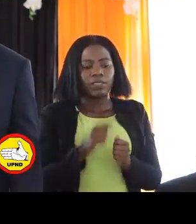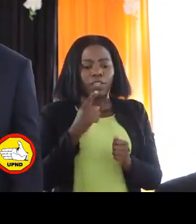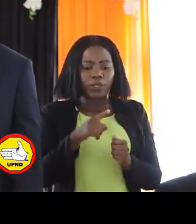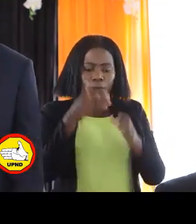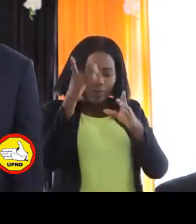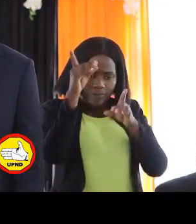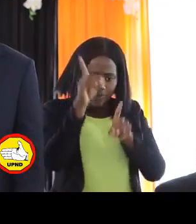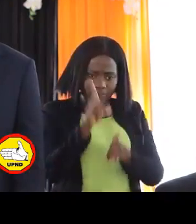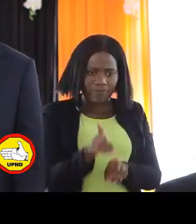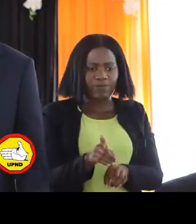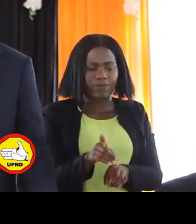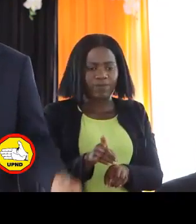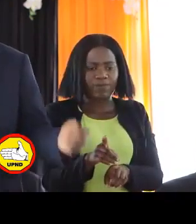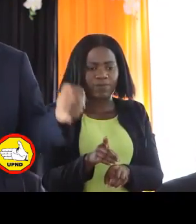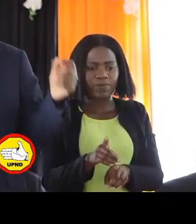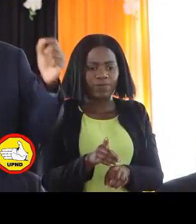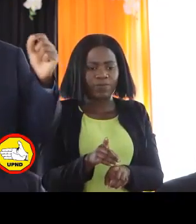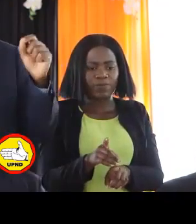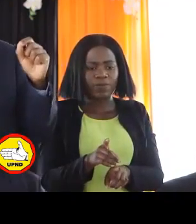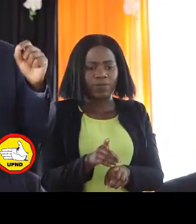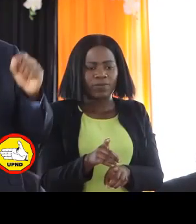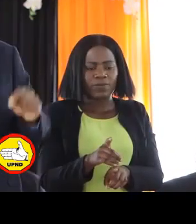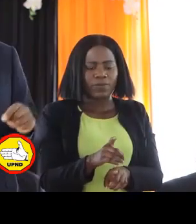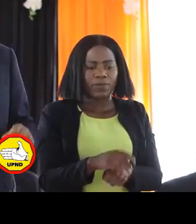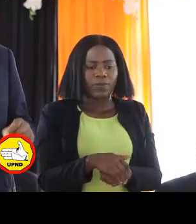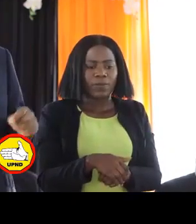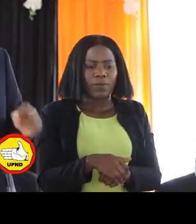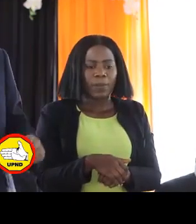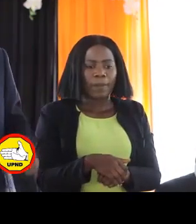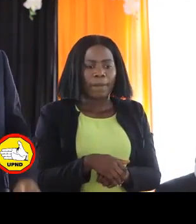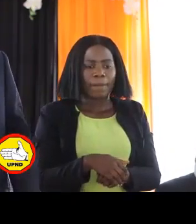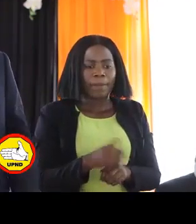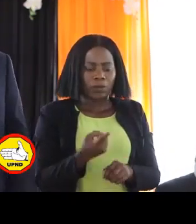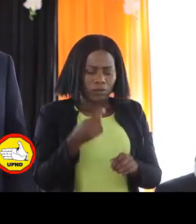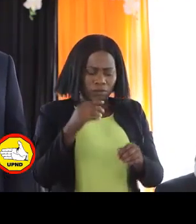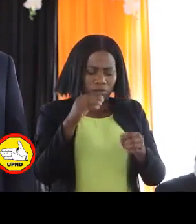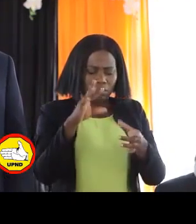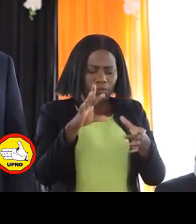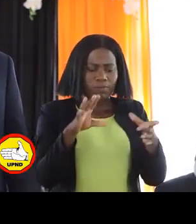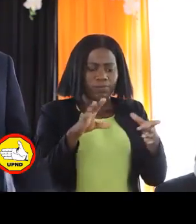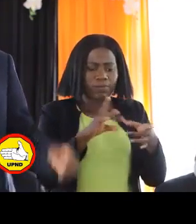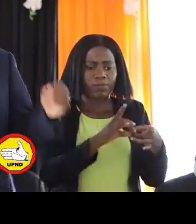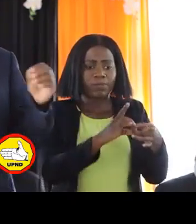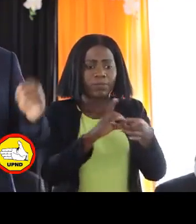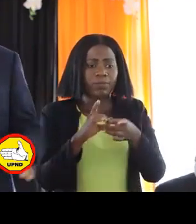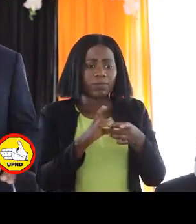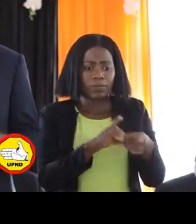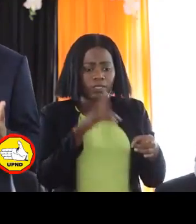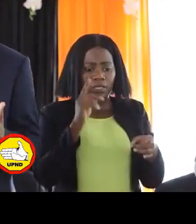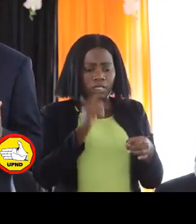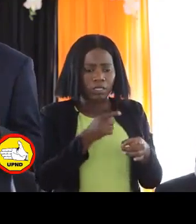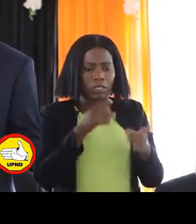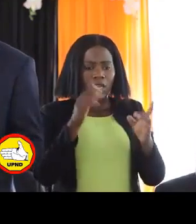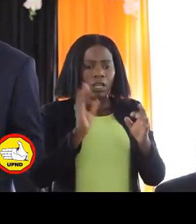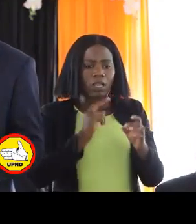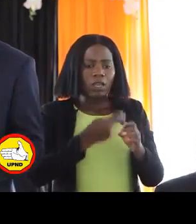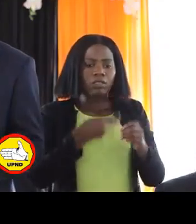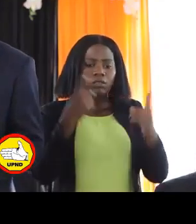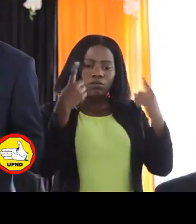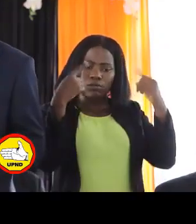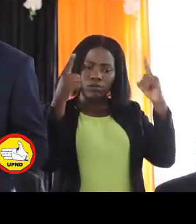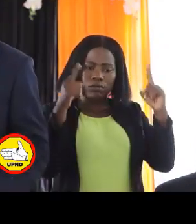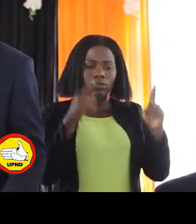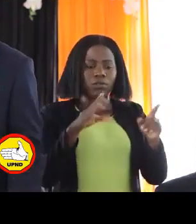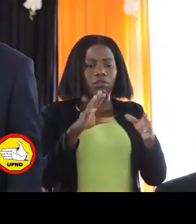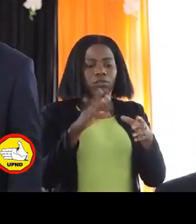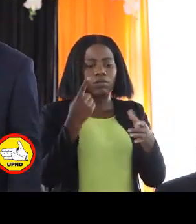decision that on the backdrop of unity we can achieve that this country